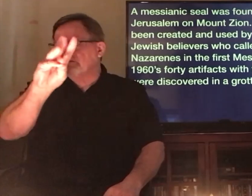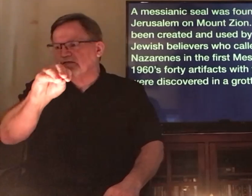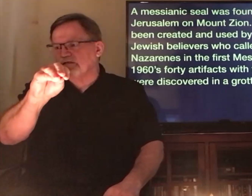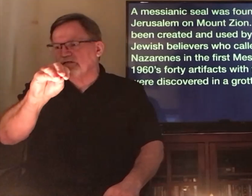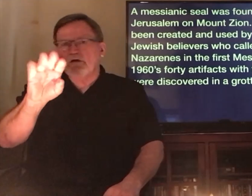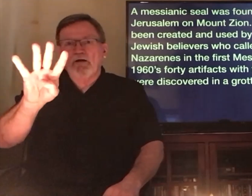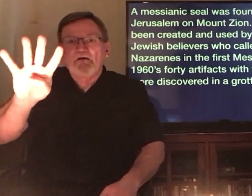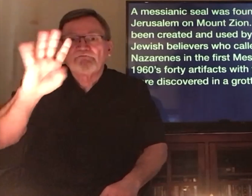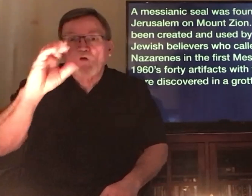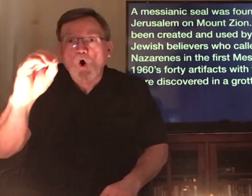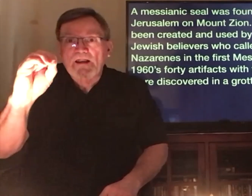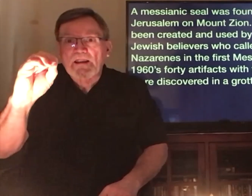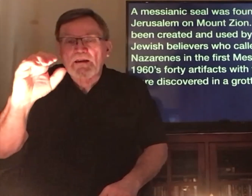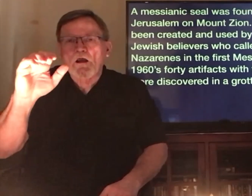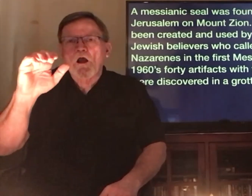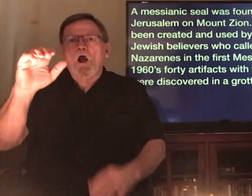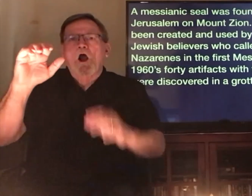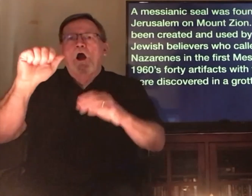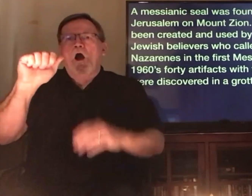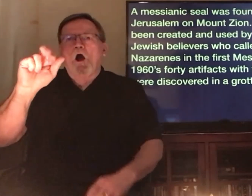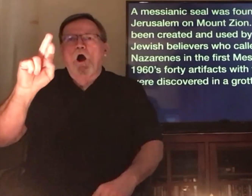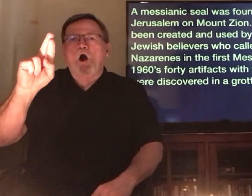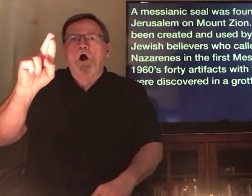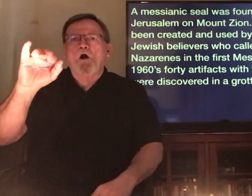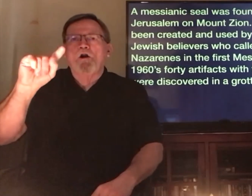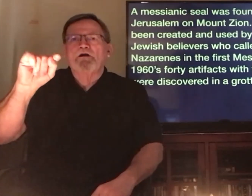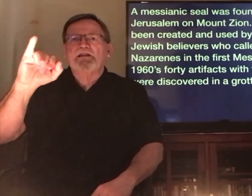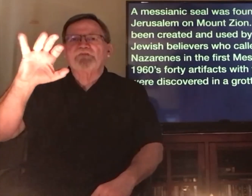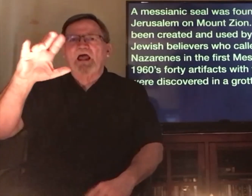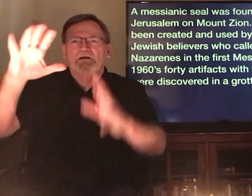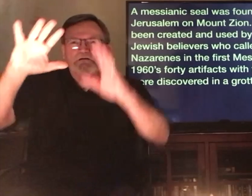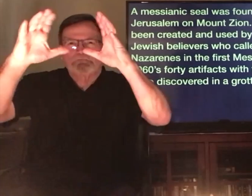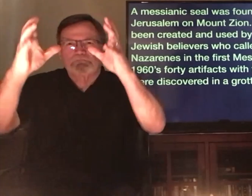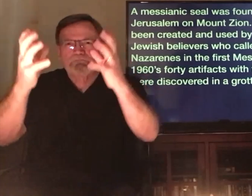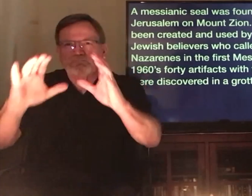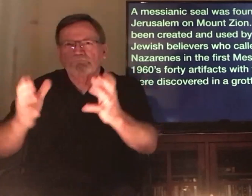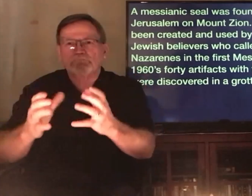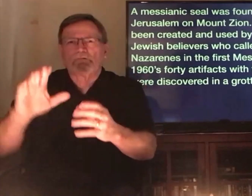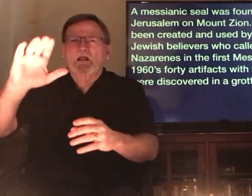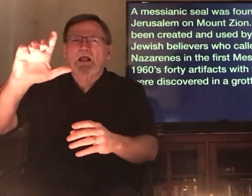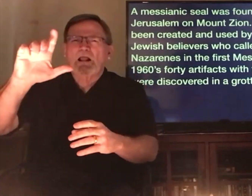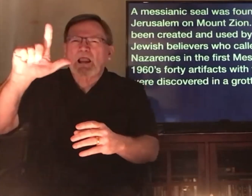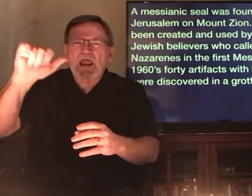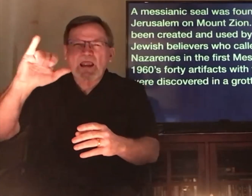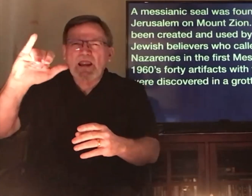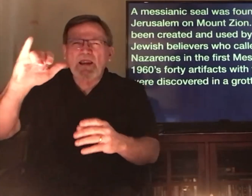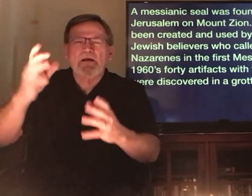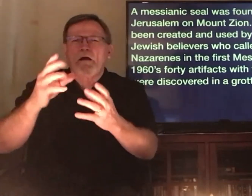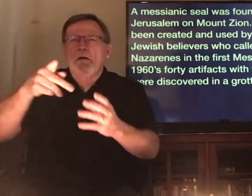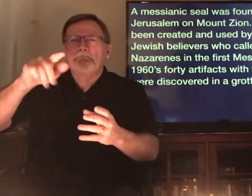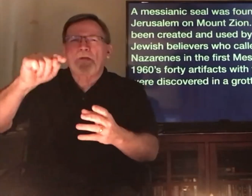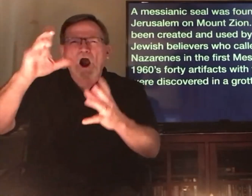Okay. And then, to them, it's Messianic fear. You see,